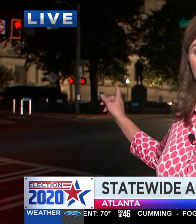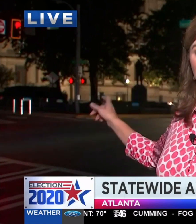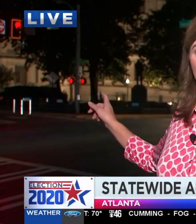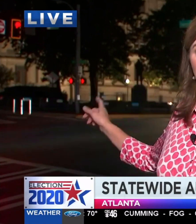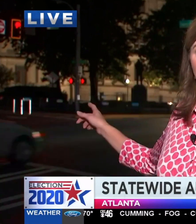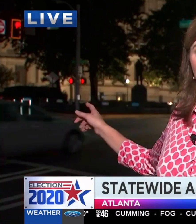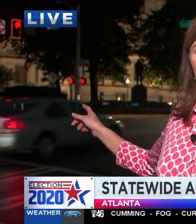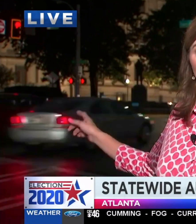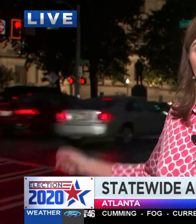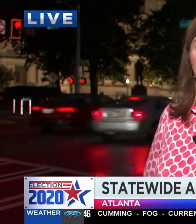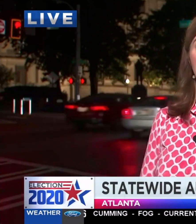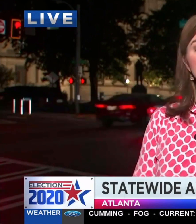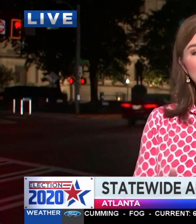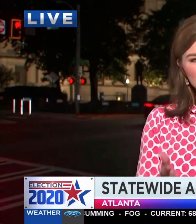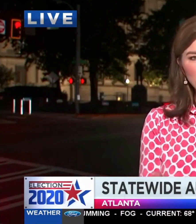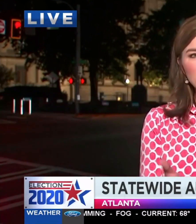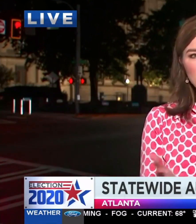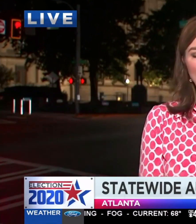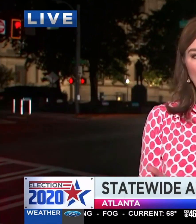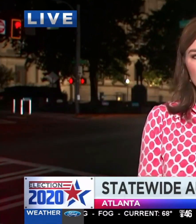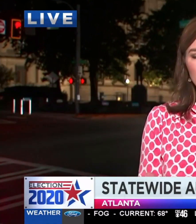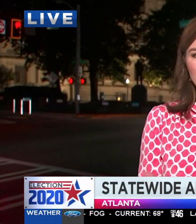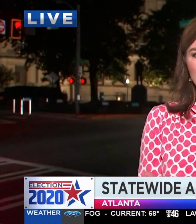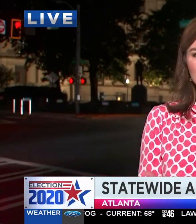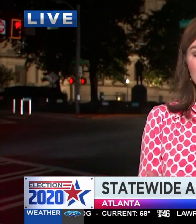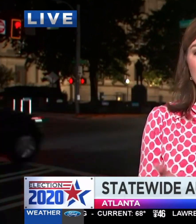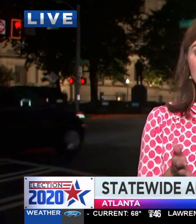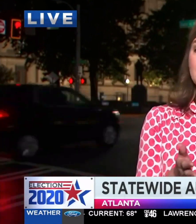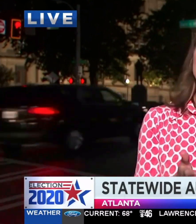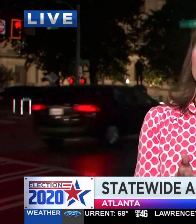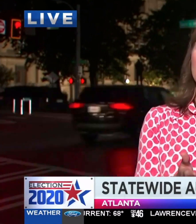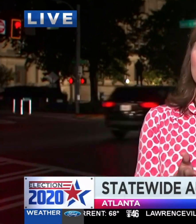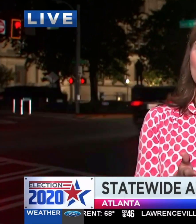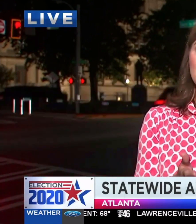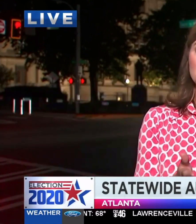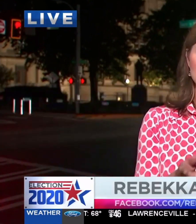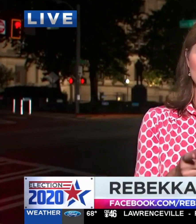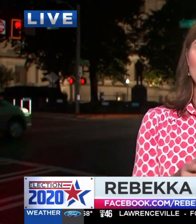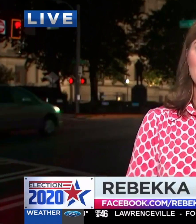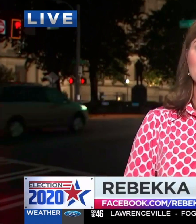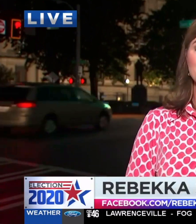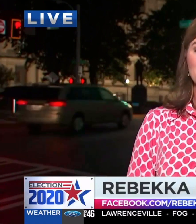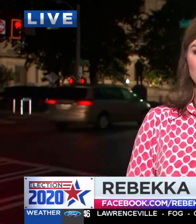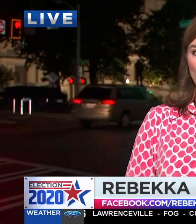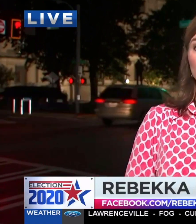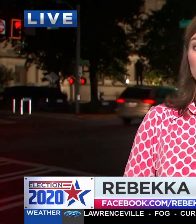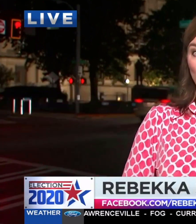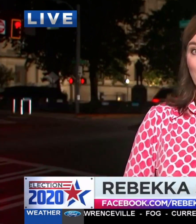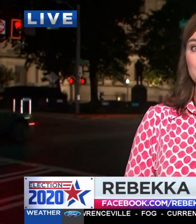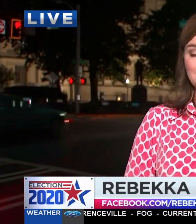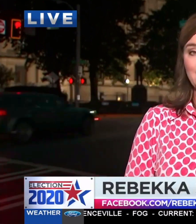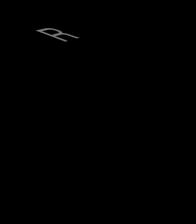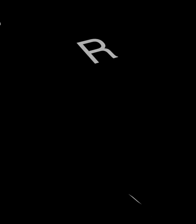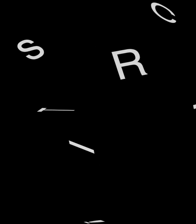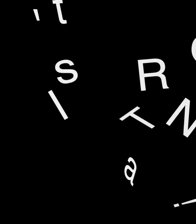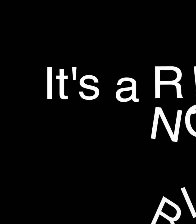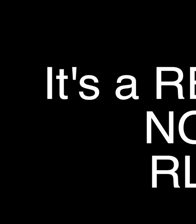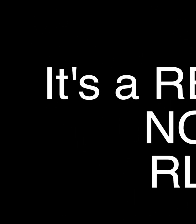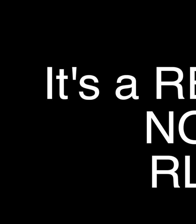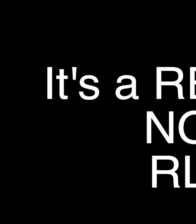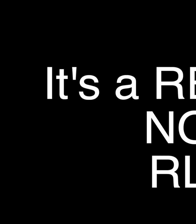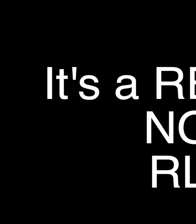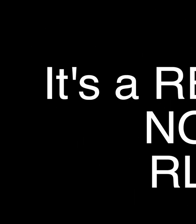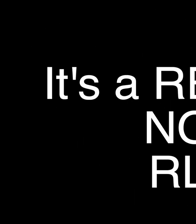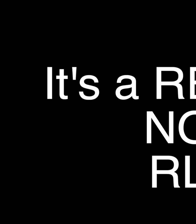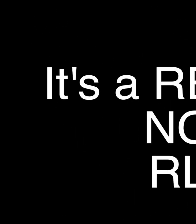here at the state capitol to explain the audit and answer any other questions. We will have updates for you throughout the day. I don't mind